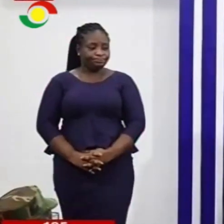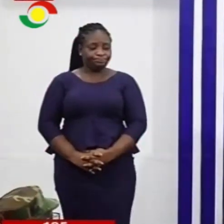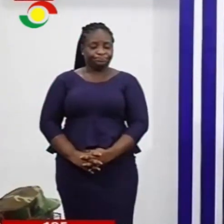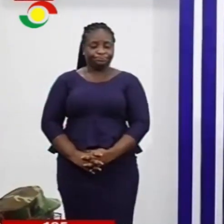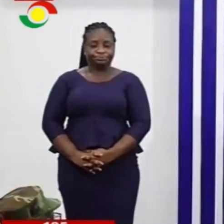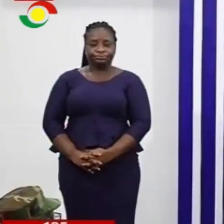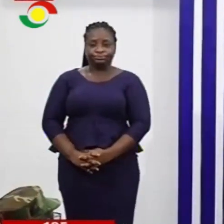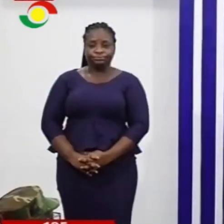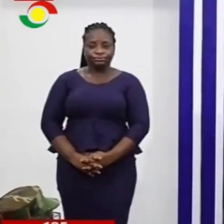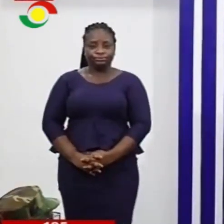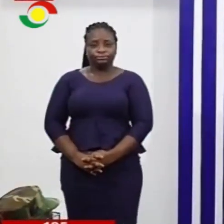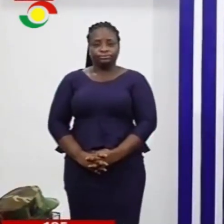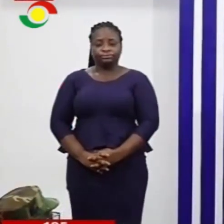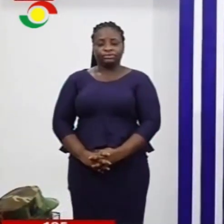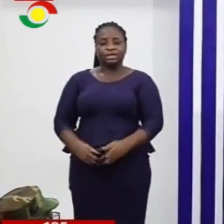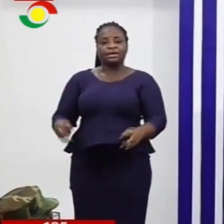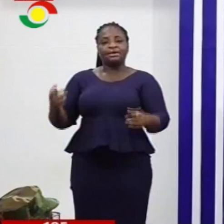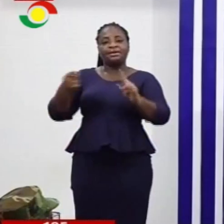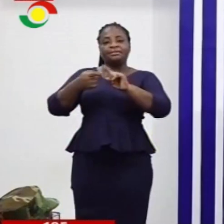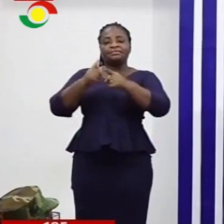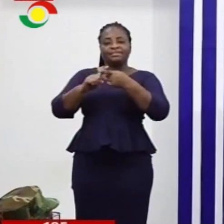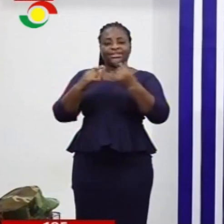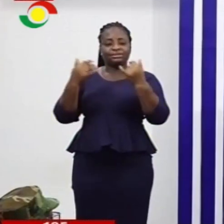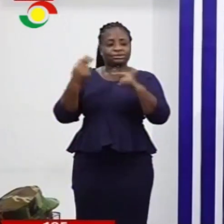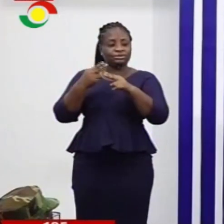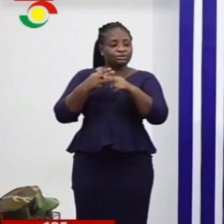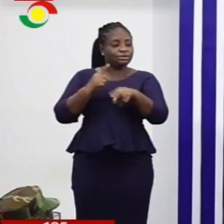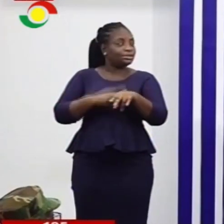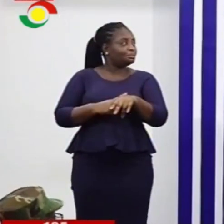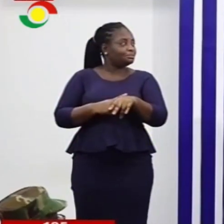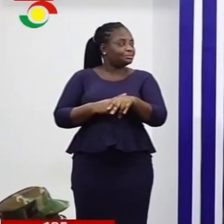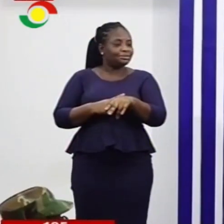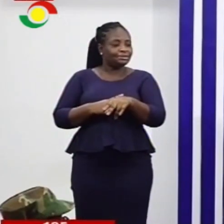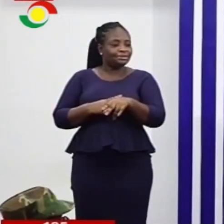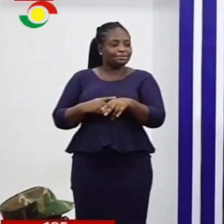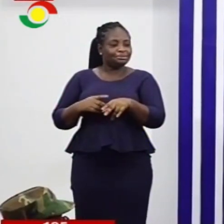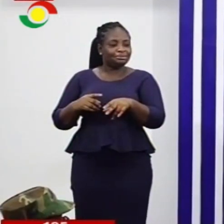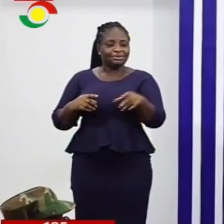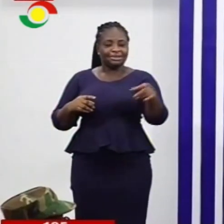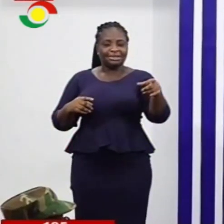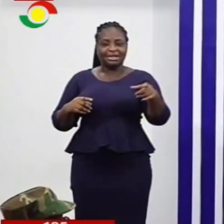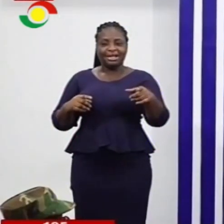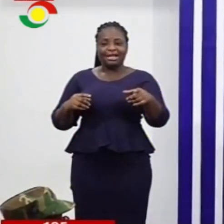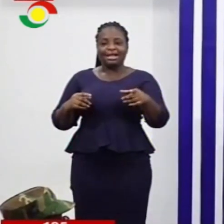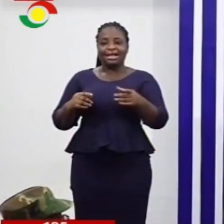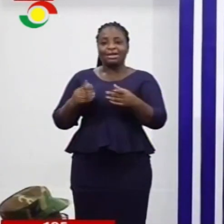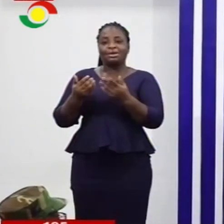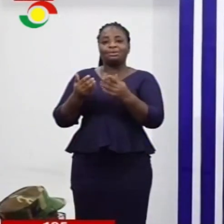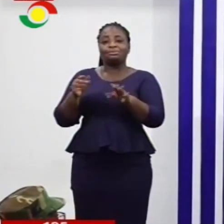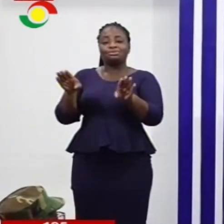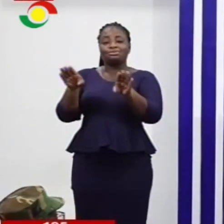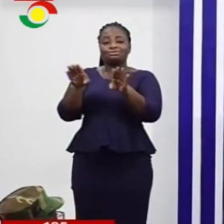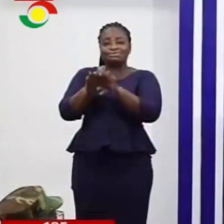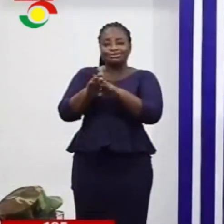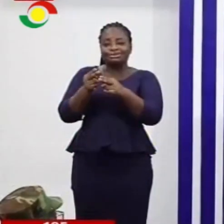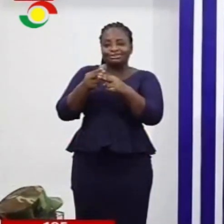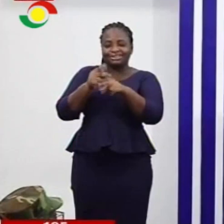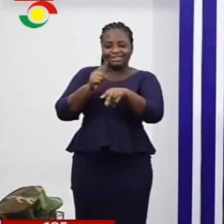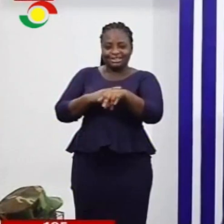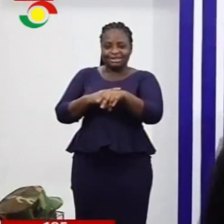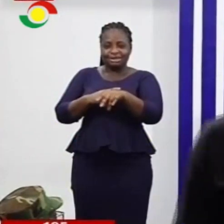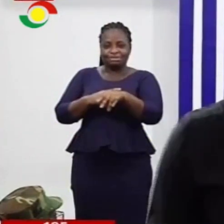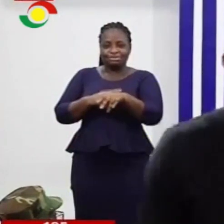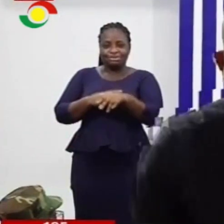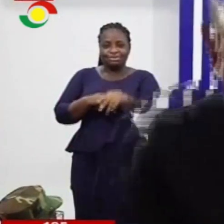Minister. Colleagues, we will now be drawing down the curtain on our briefing this morning, barring a couple of